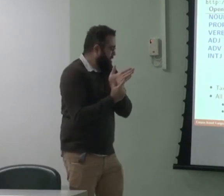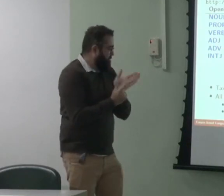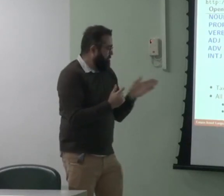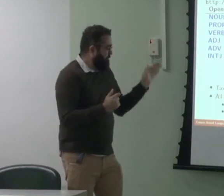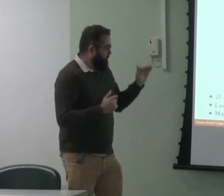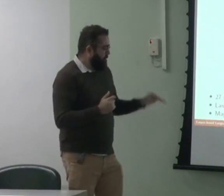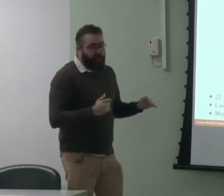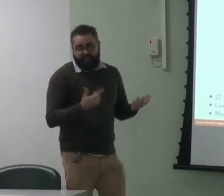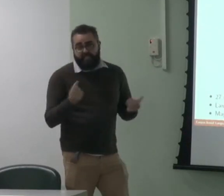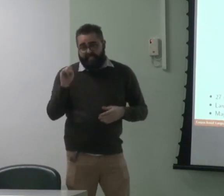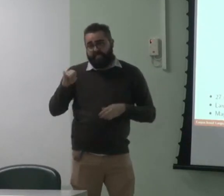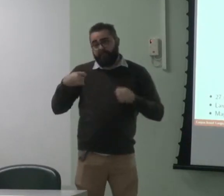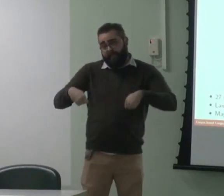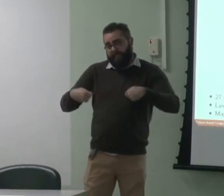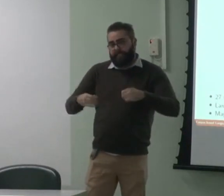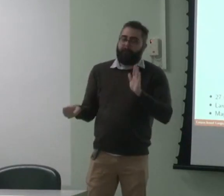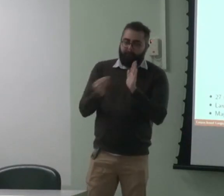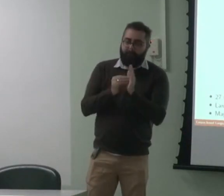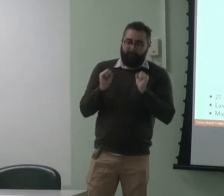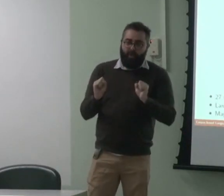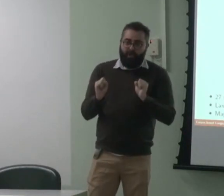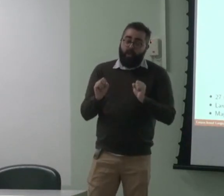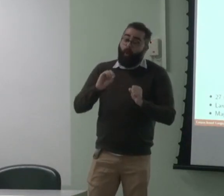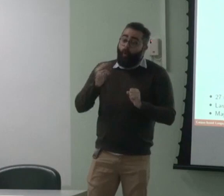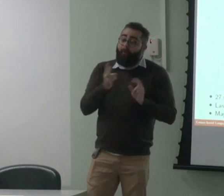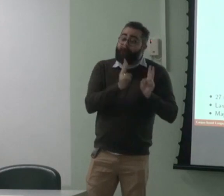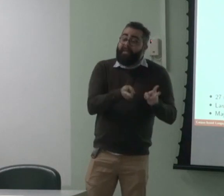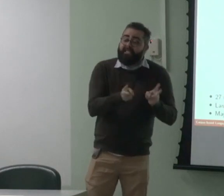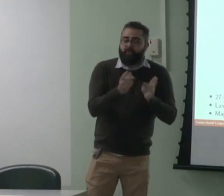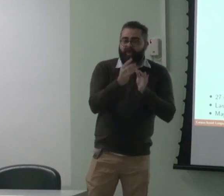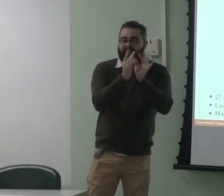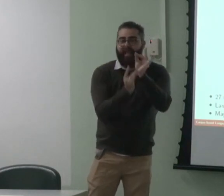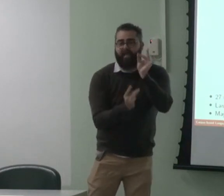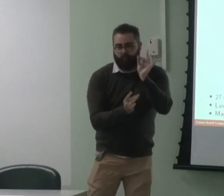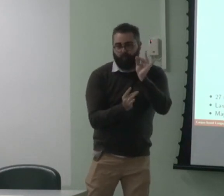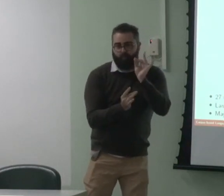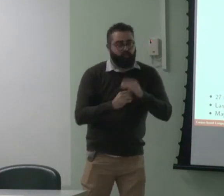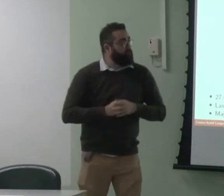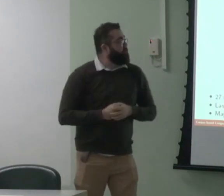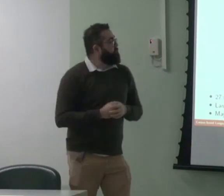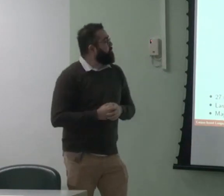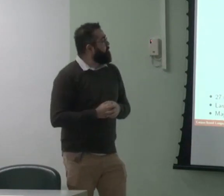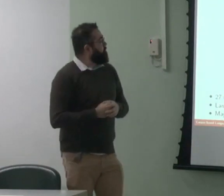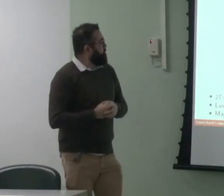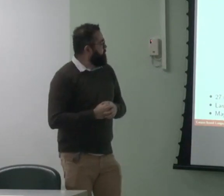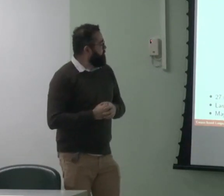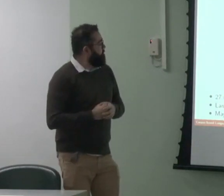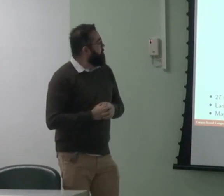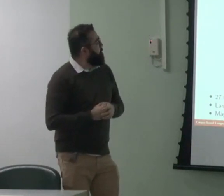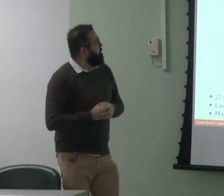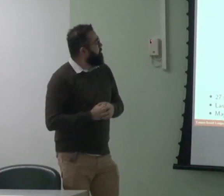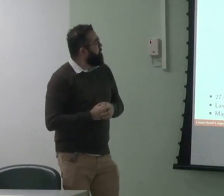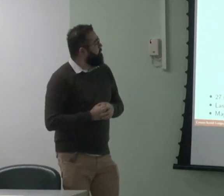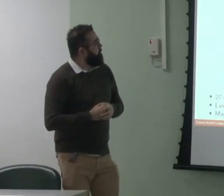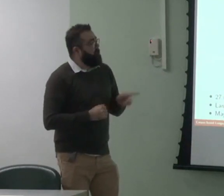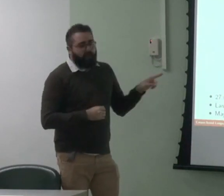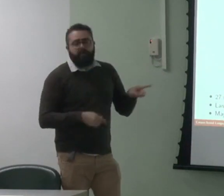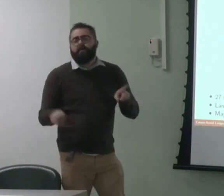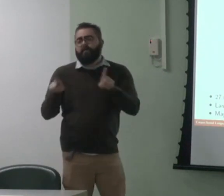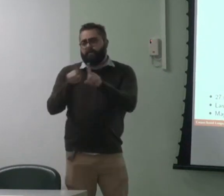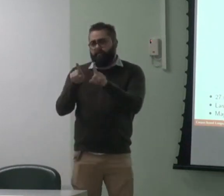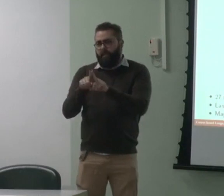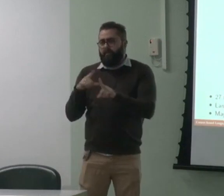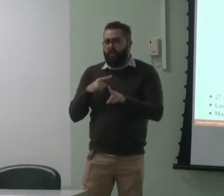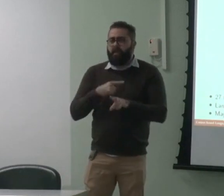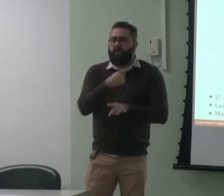that, we have the morphological features, for which we also have a predefined set. So these are like